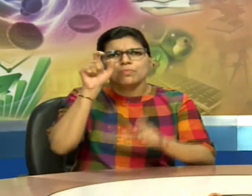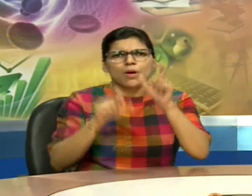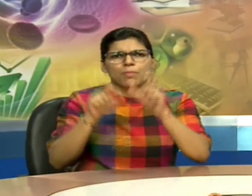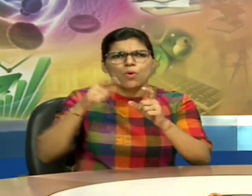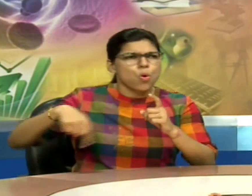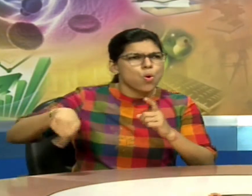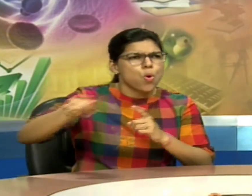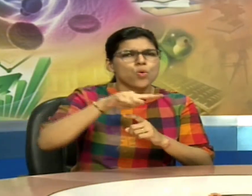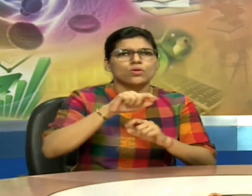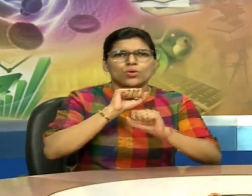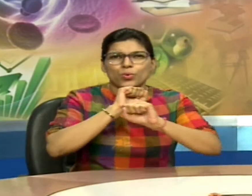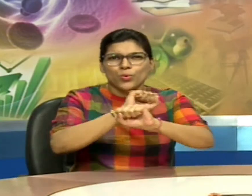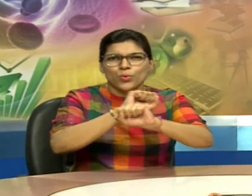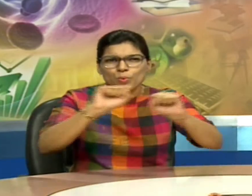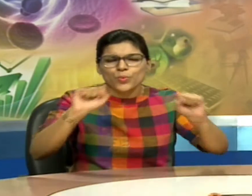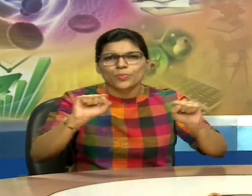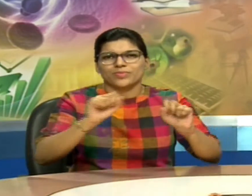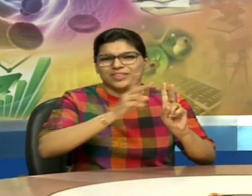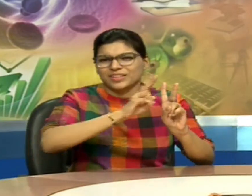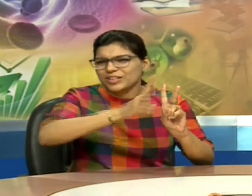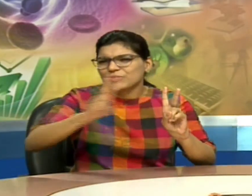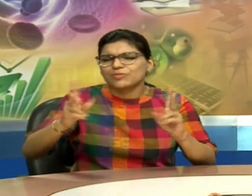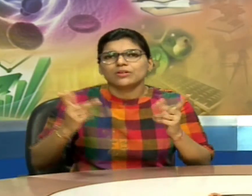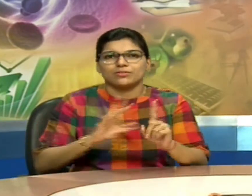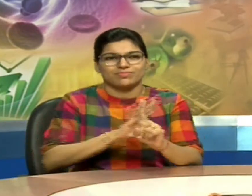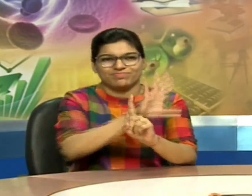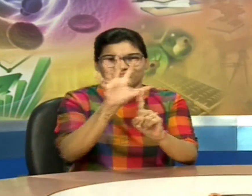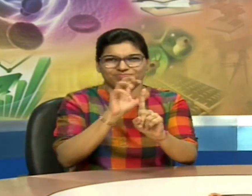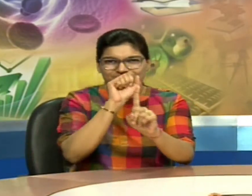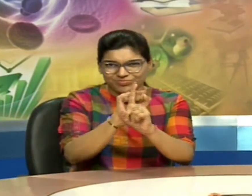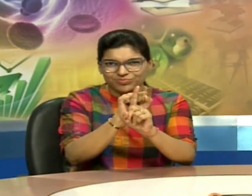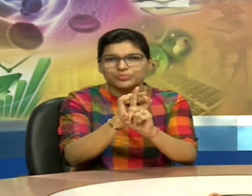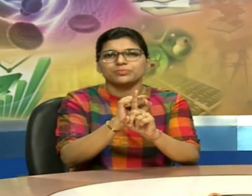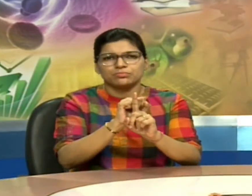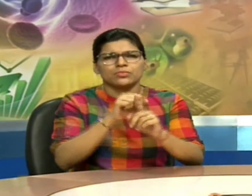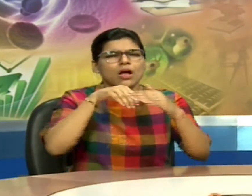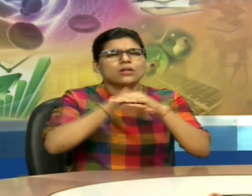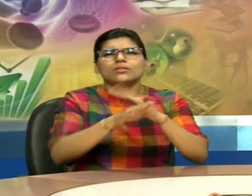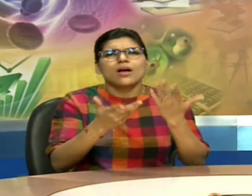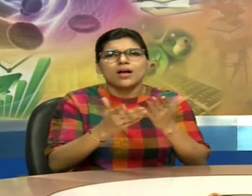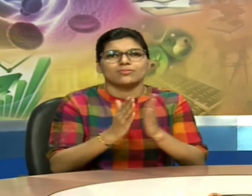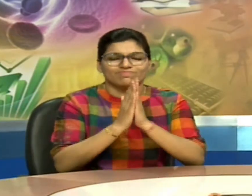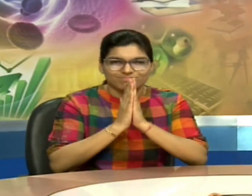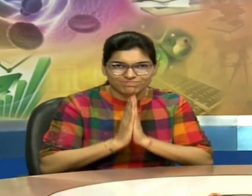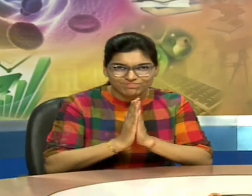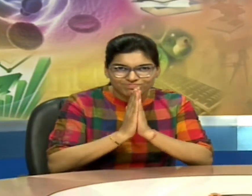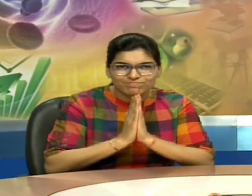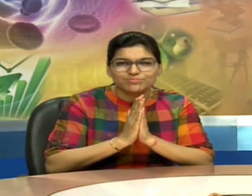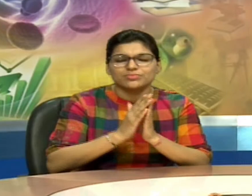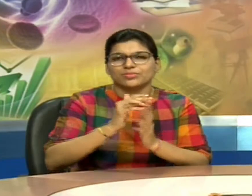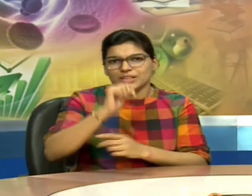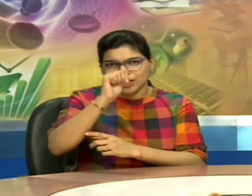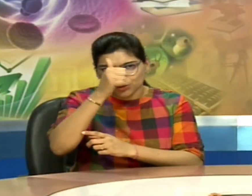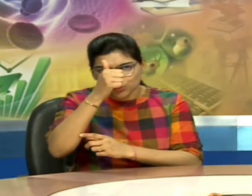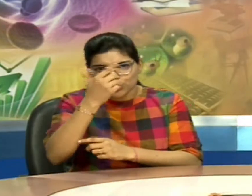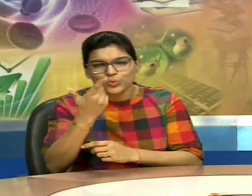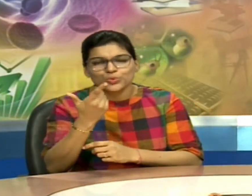Like from ancient times, we all know that in our culture, the different